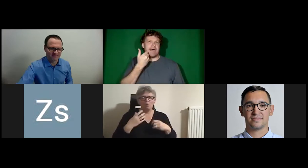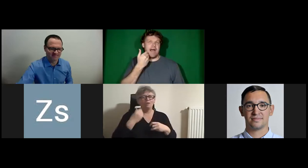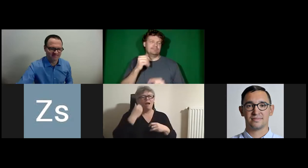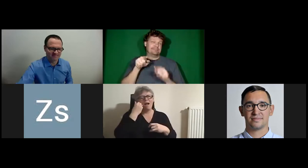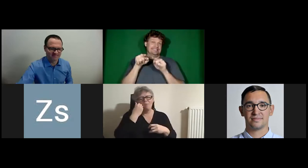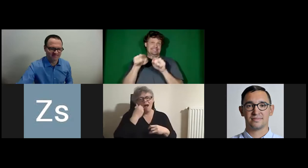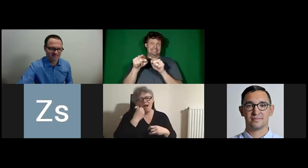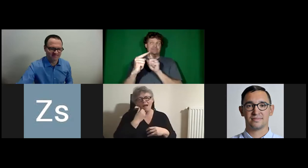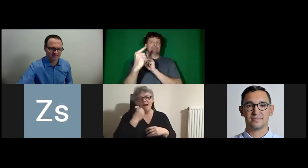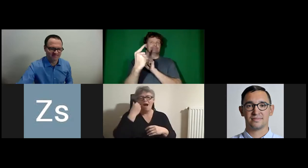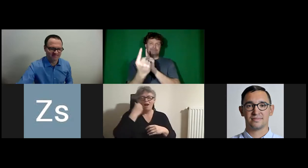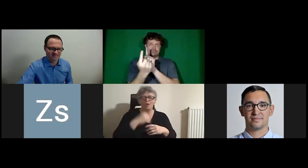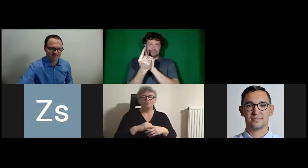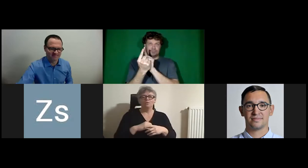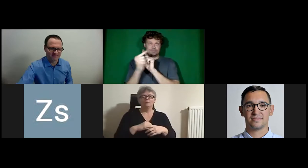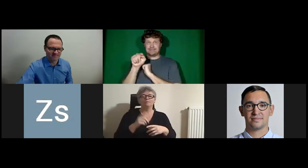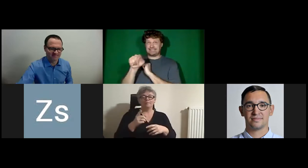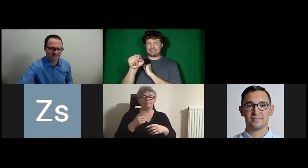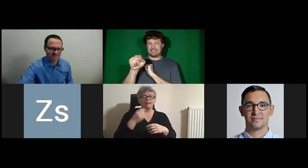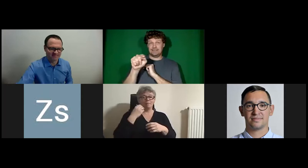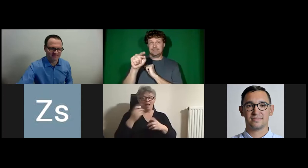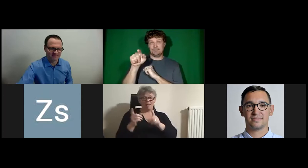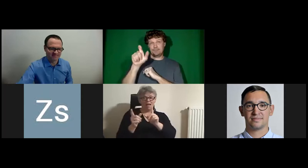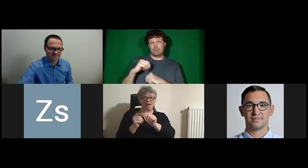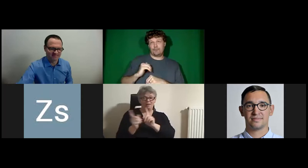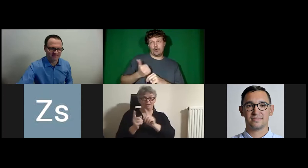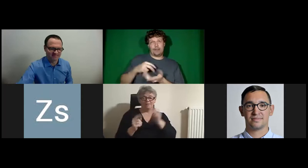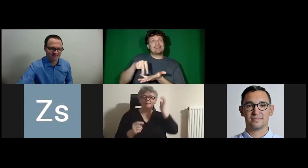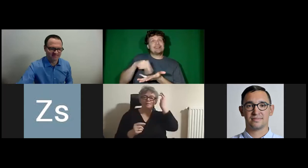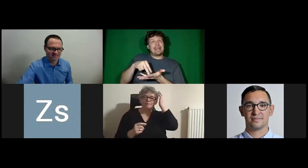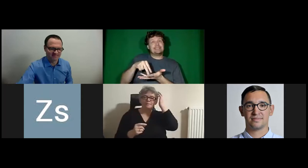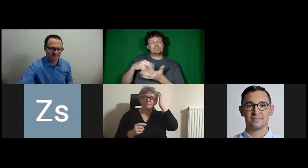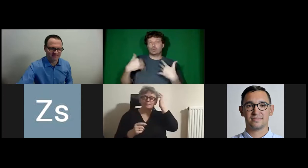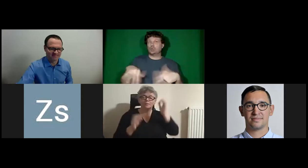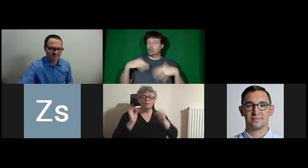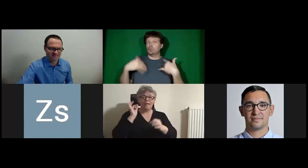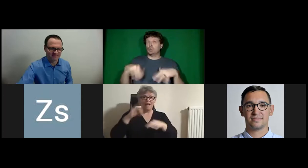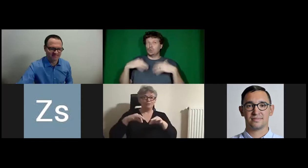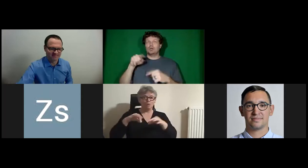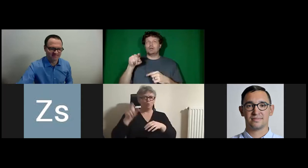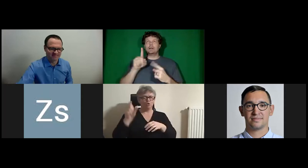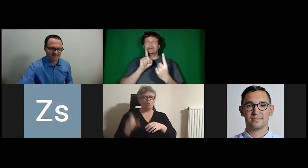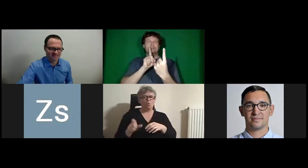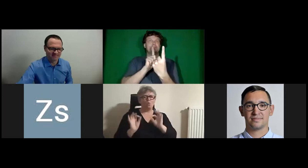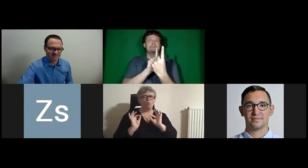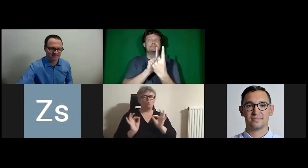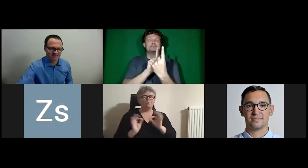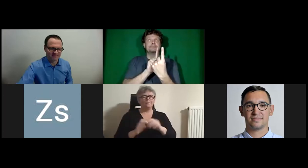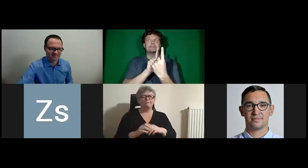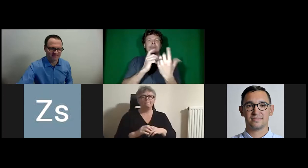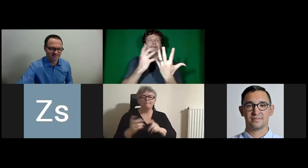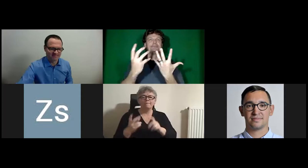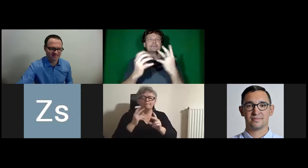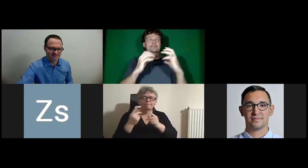very non-aggressive. So I gave her this sign name. So my dance partner, Maya, was a